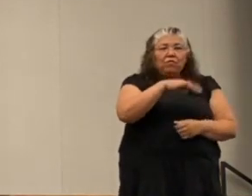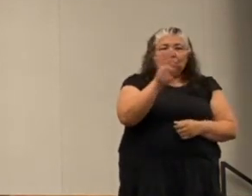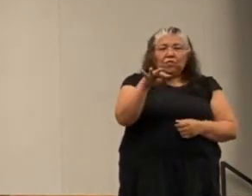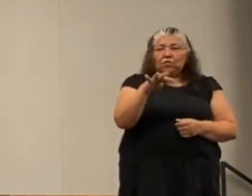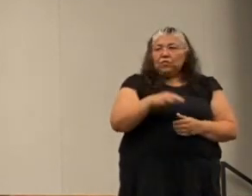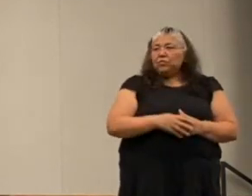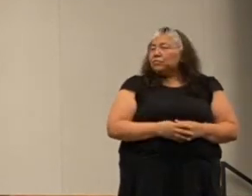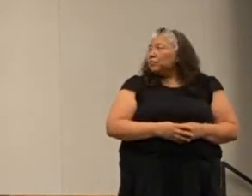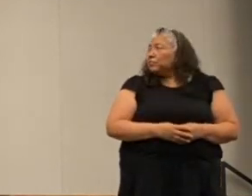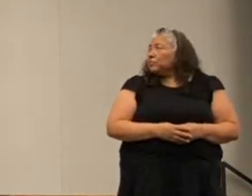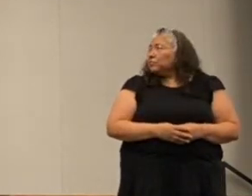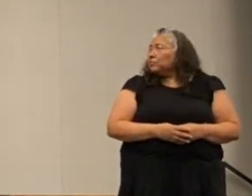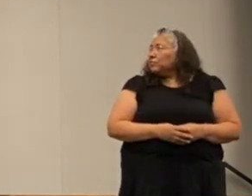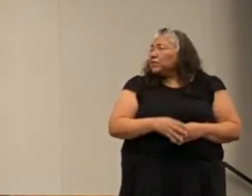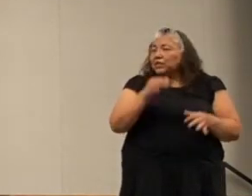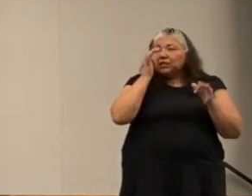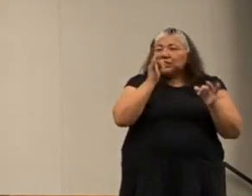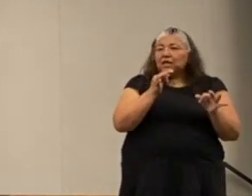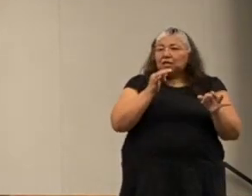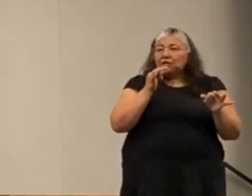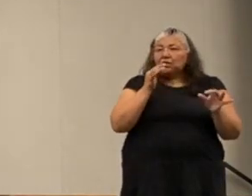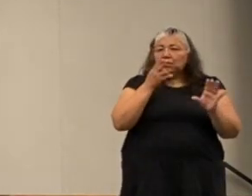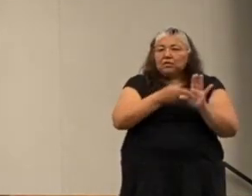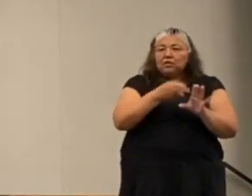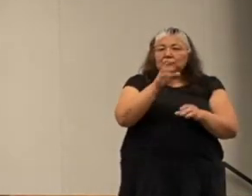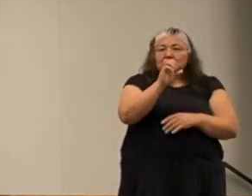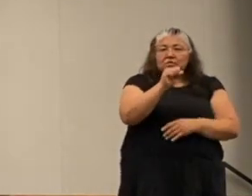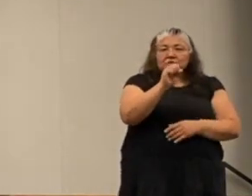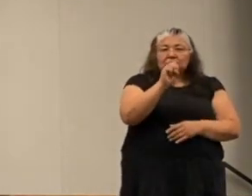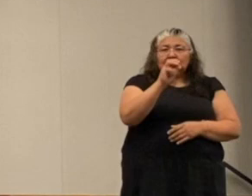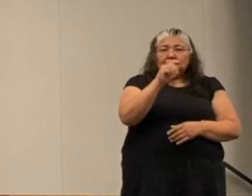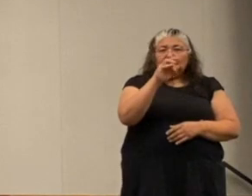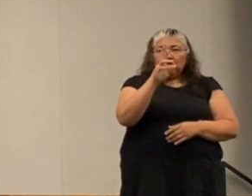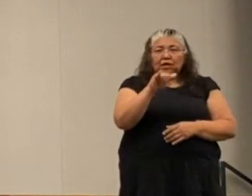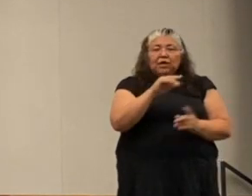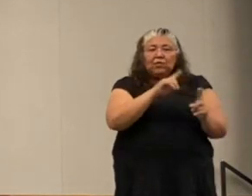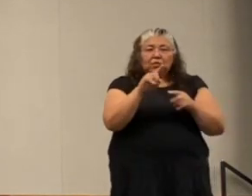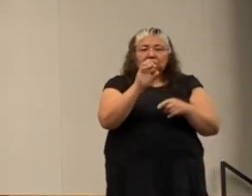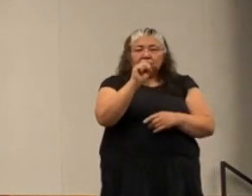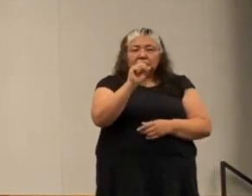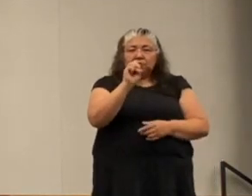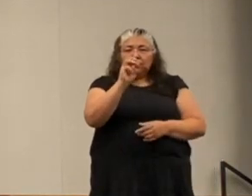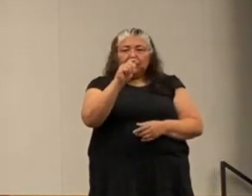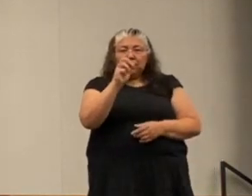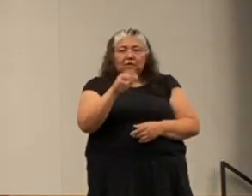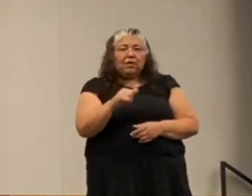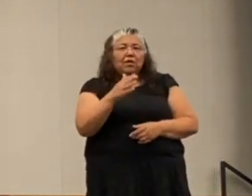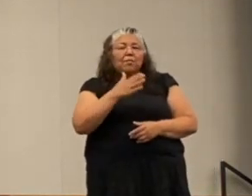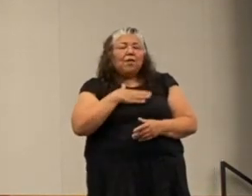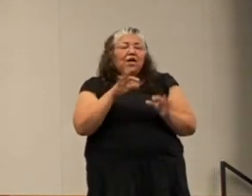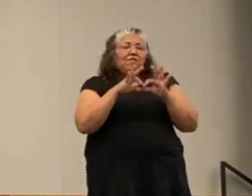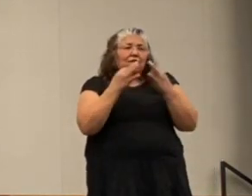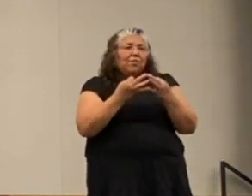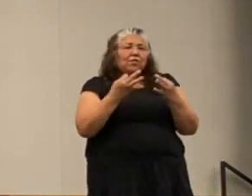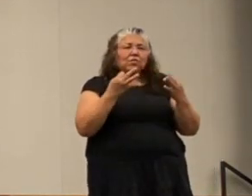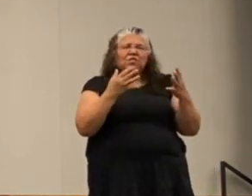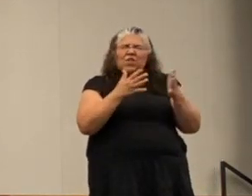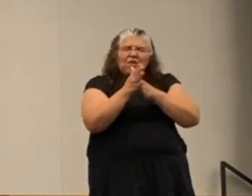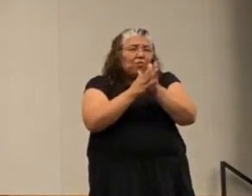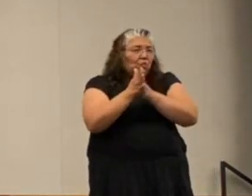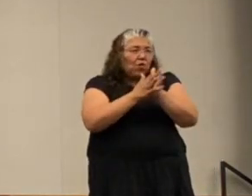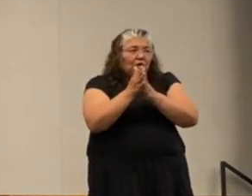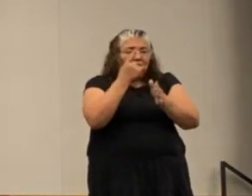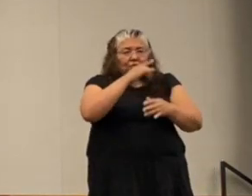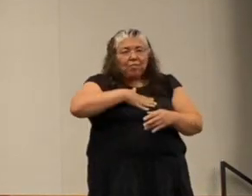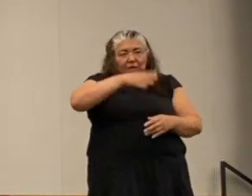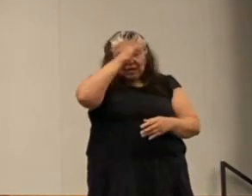44, he decided to get into seminary, and he went to a seminary. And I was very proud of him. My family was super stoked for him.